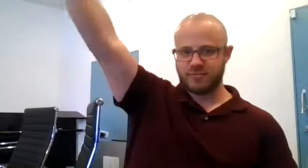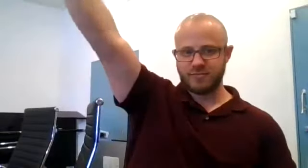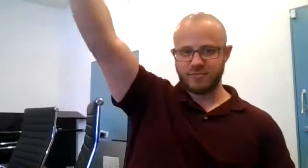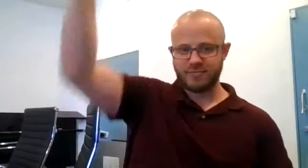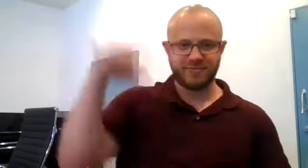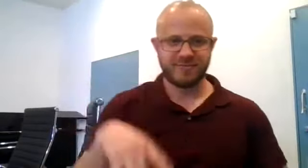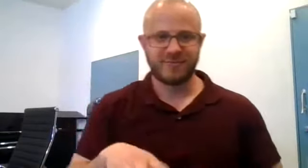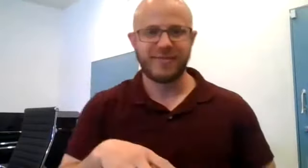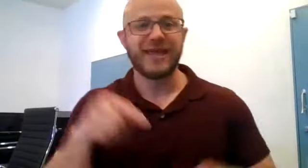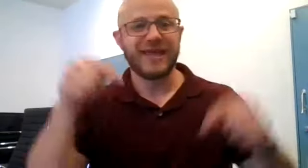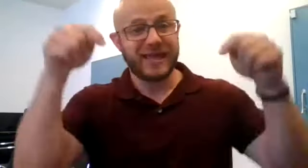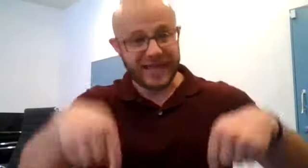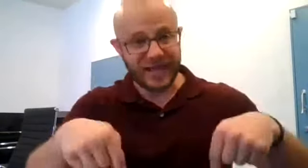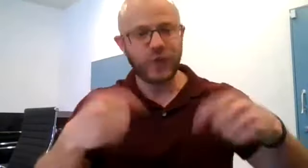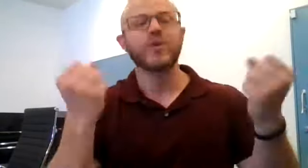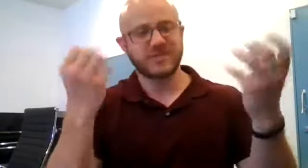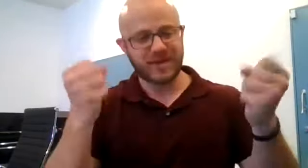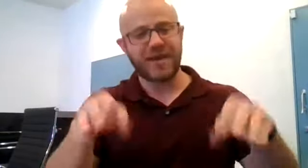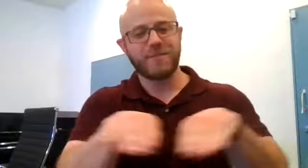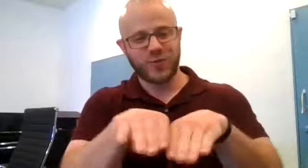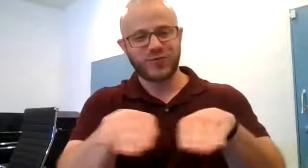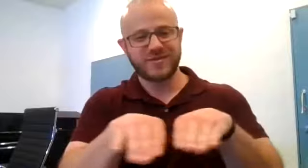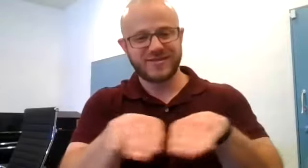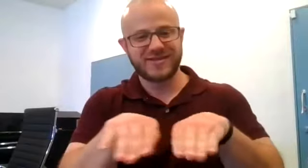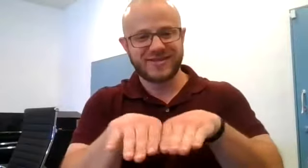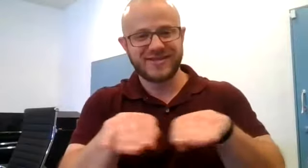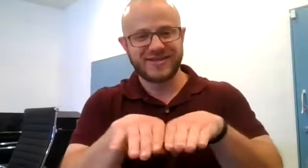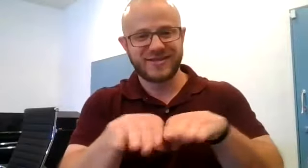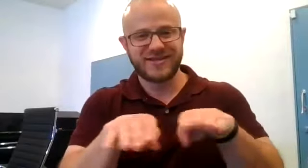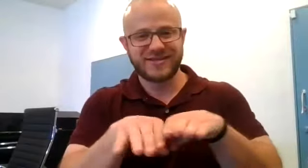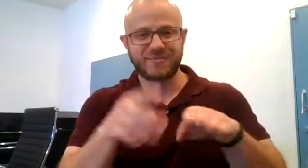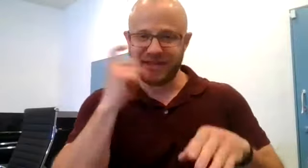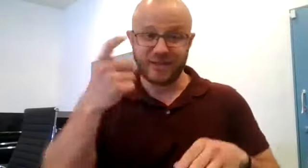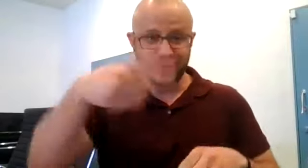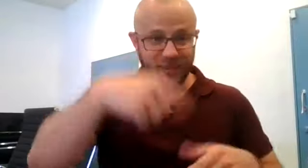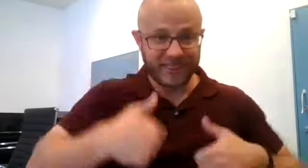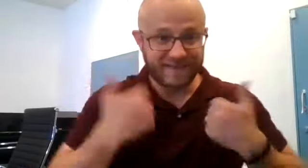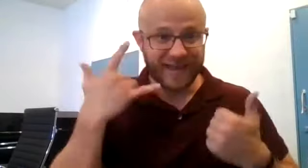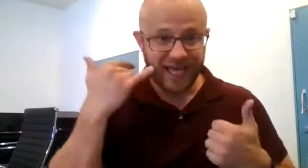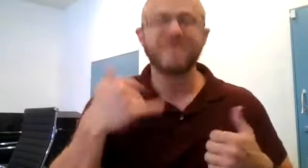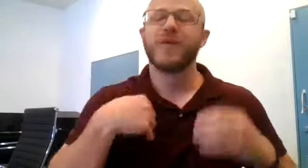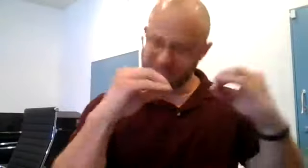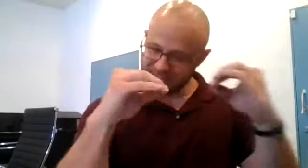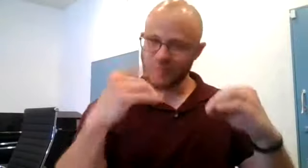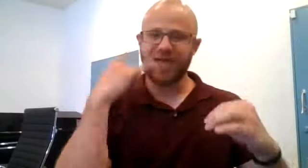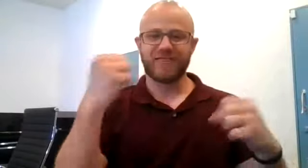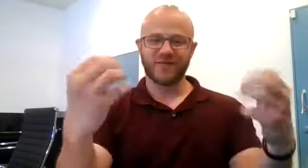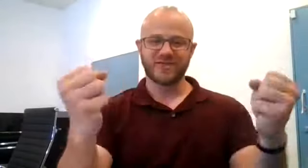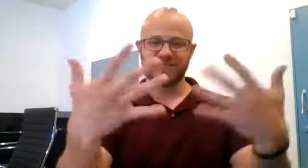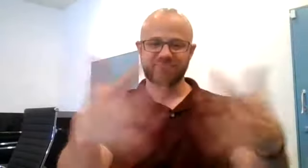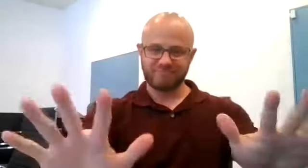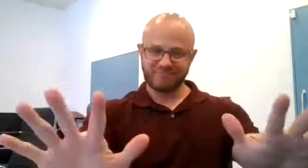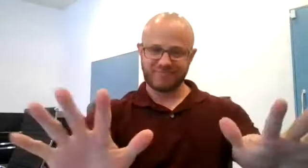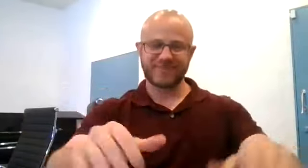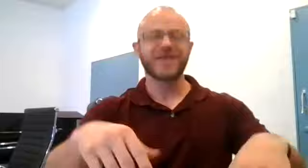Somewhere else I've seen it. Here we sign boots. But you live in California, right? So I'm going to teach you California